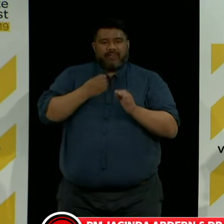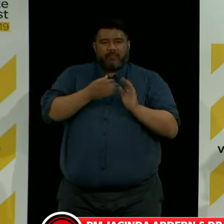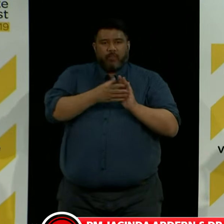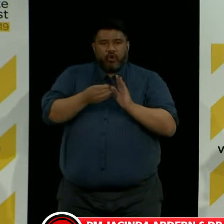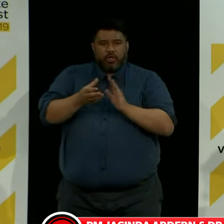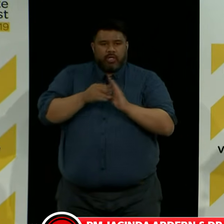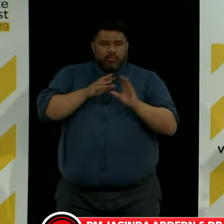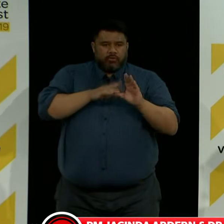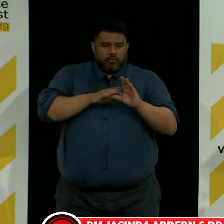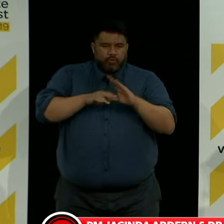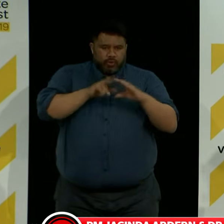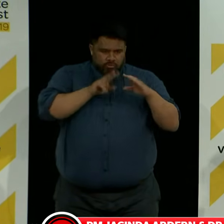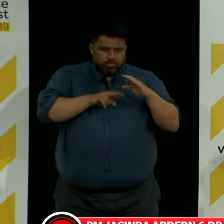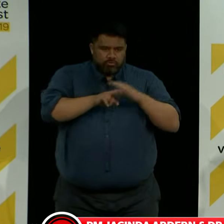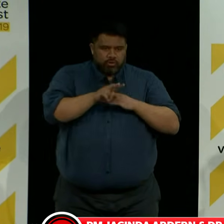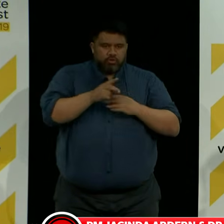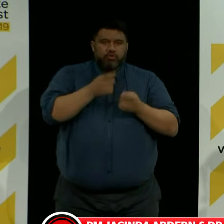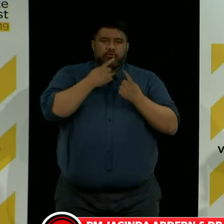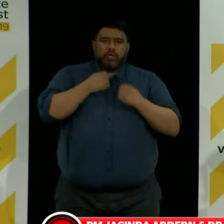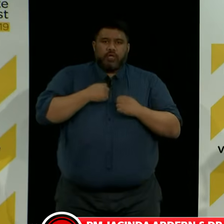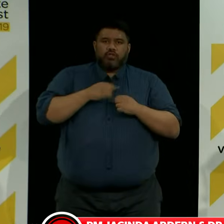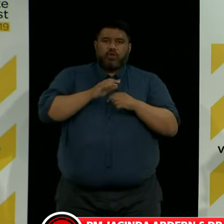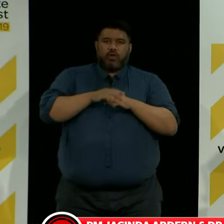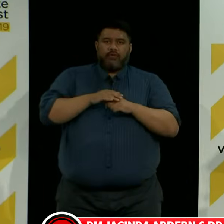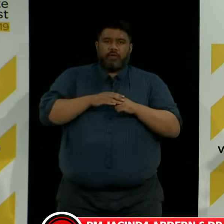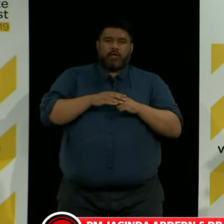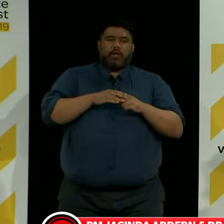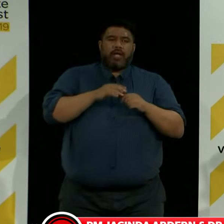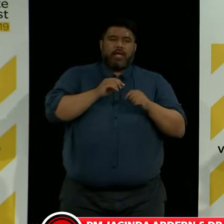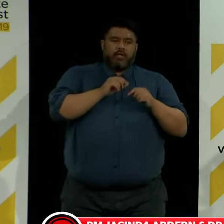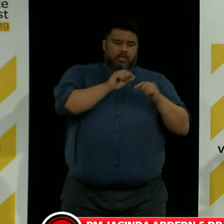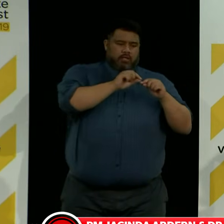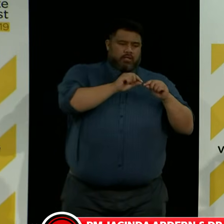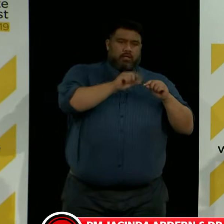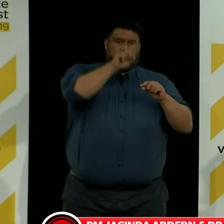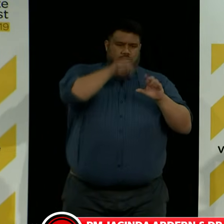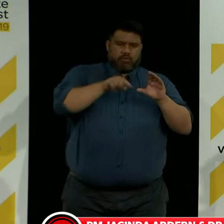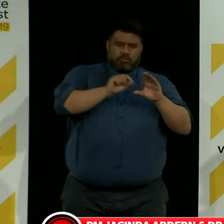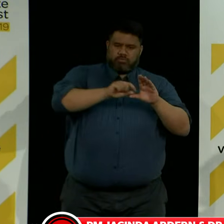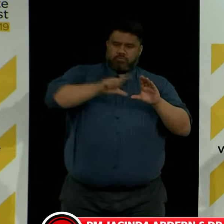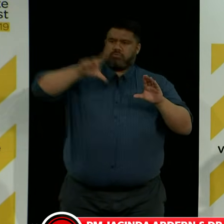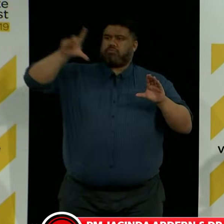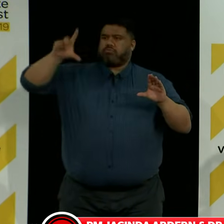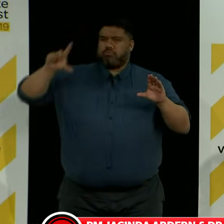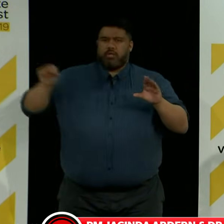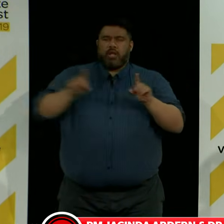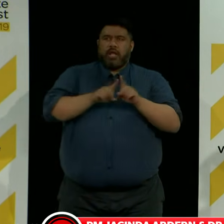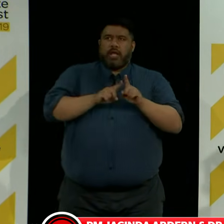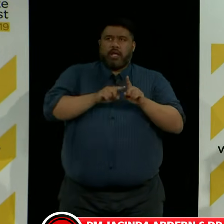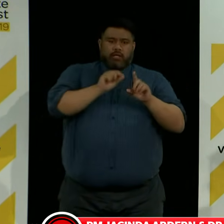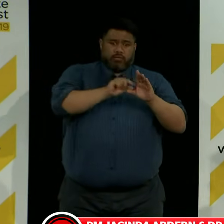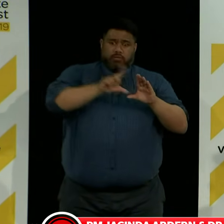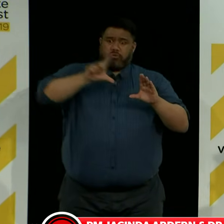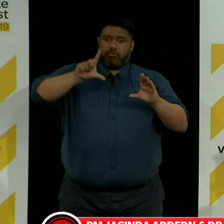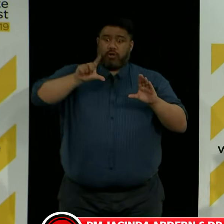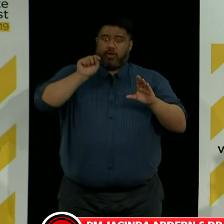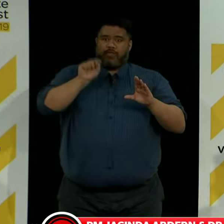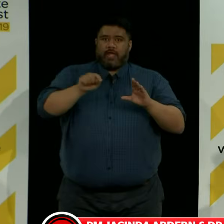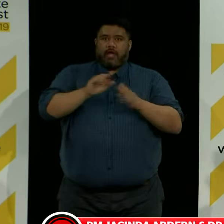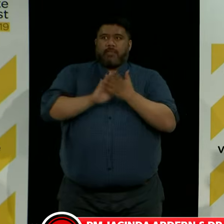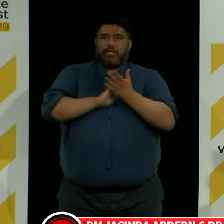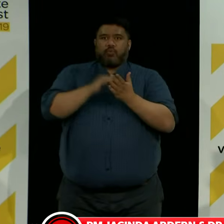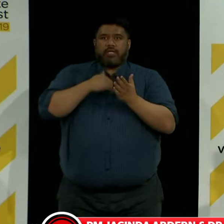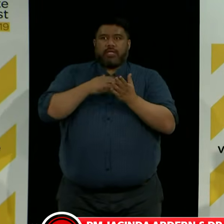what case numbers might lead to a level of hospitalisation ICU use that would then